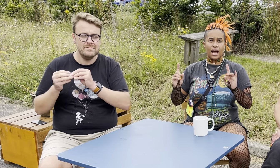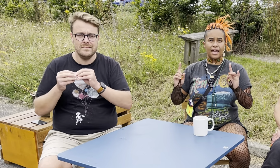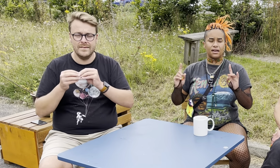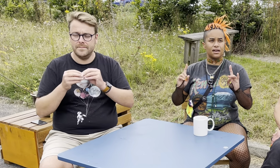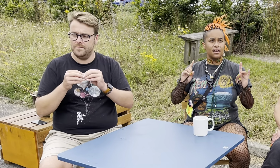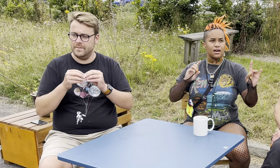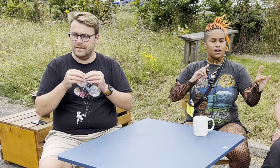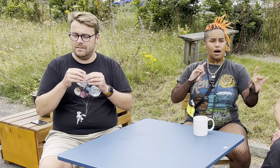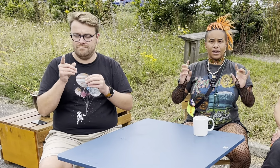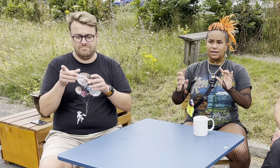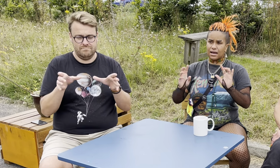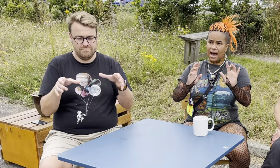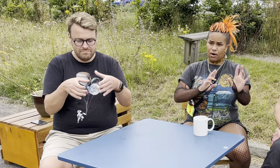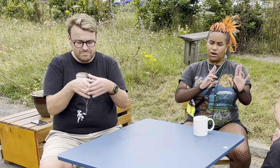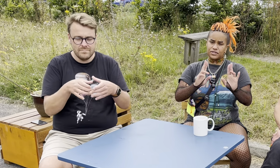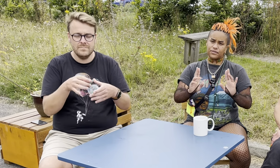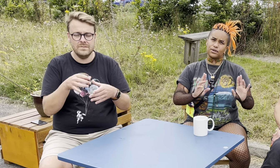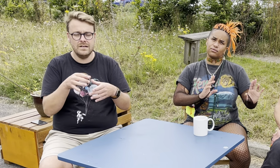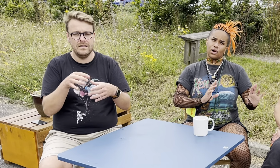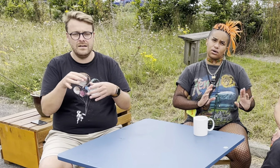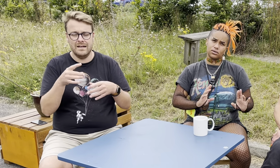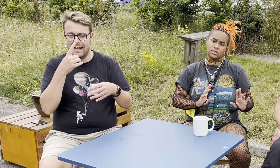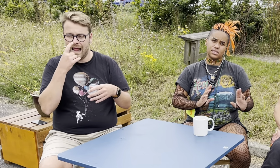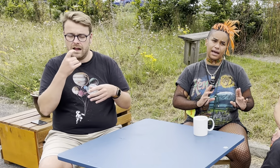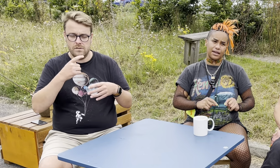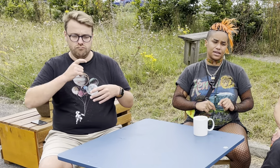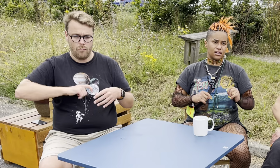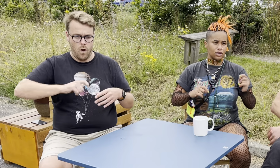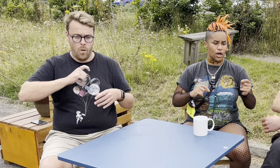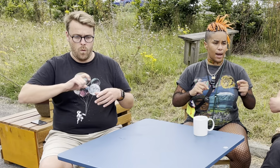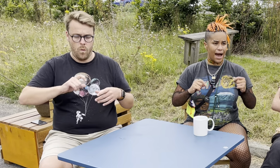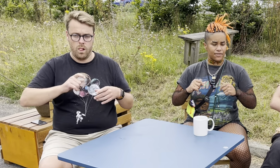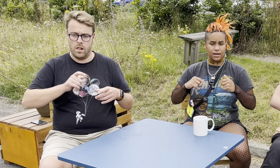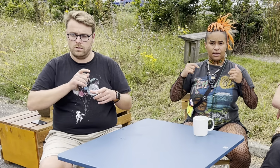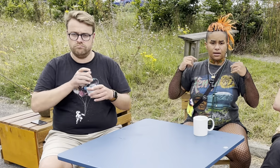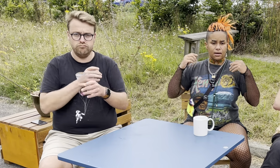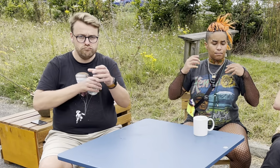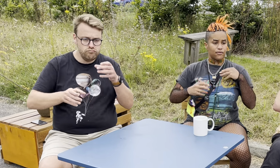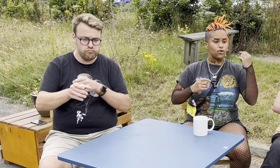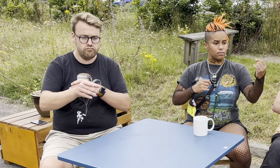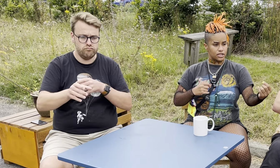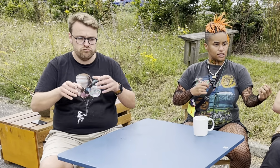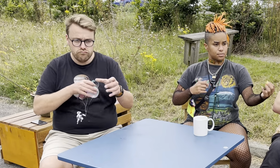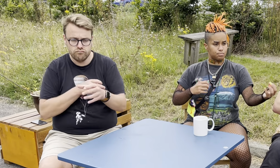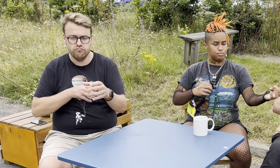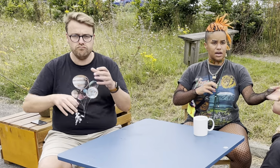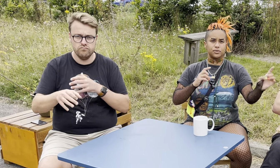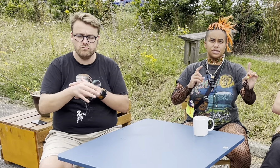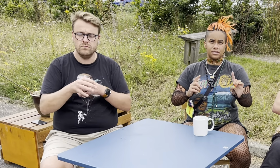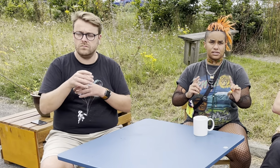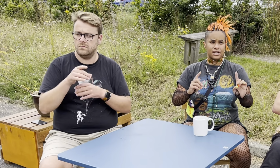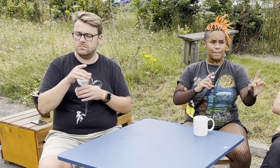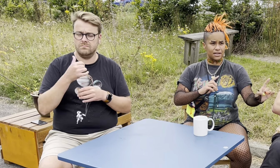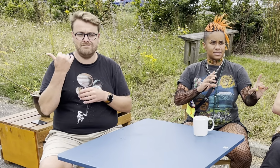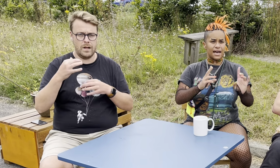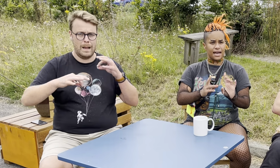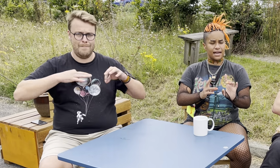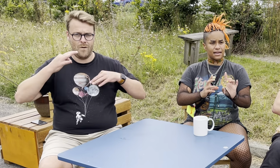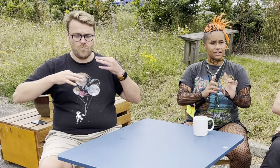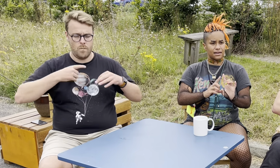like come in and out of different roles, and I think, you know, having performers be able to step in and say,